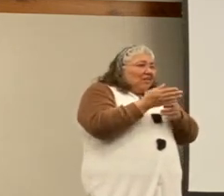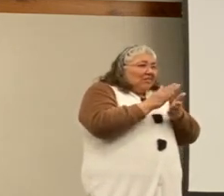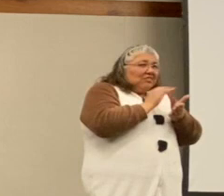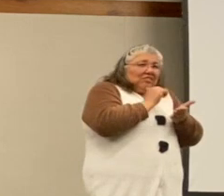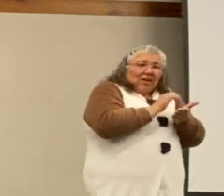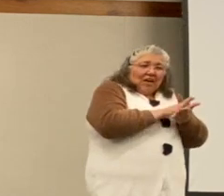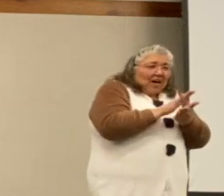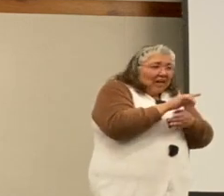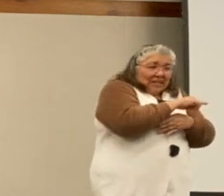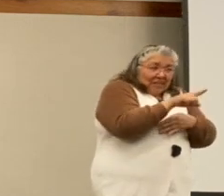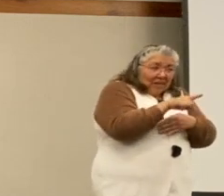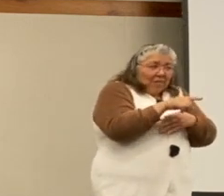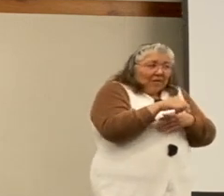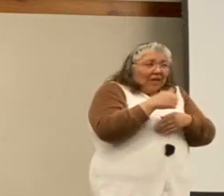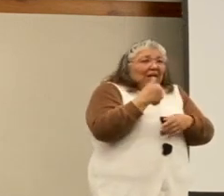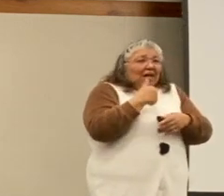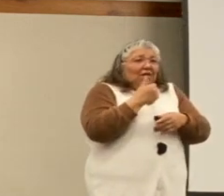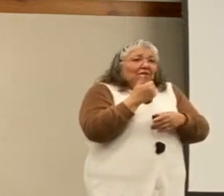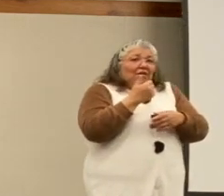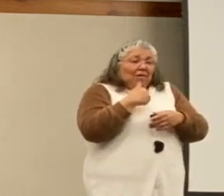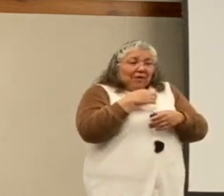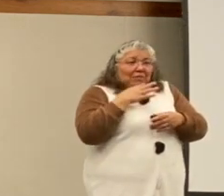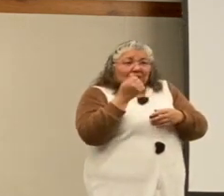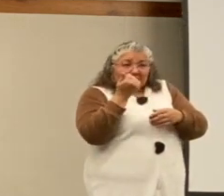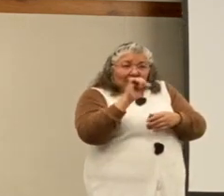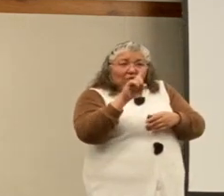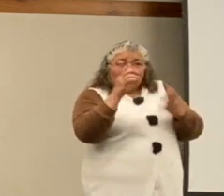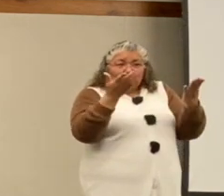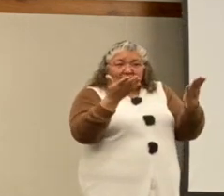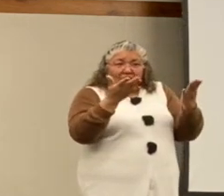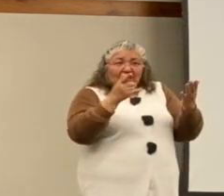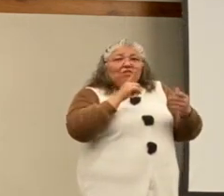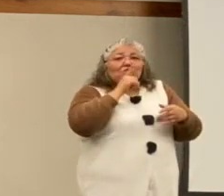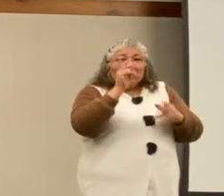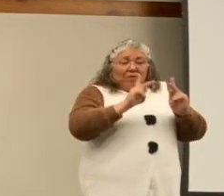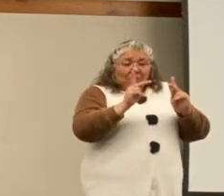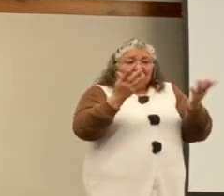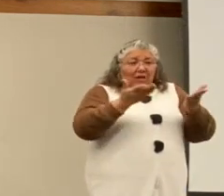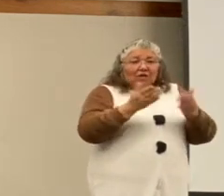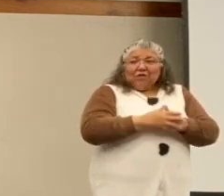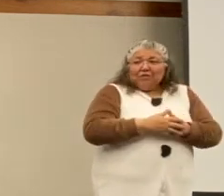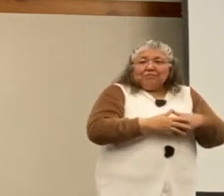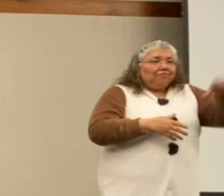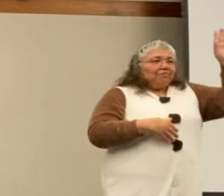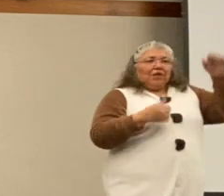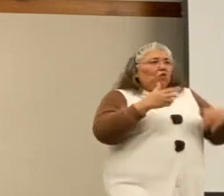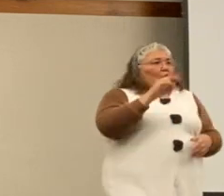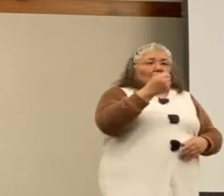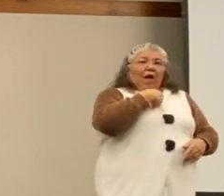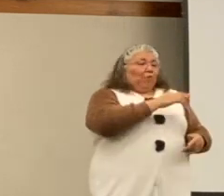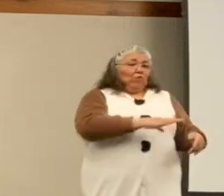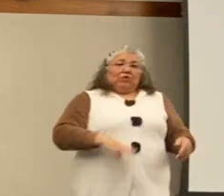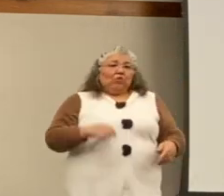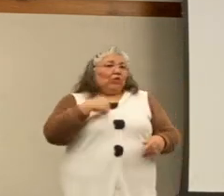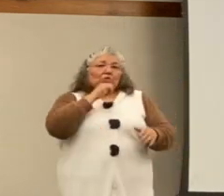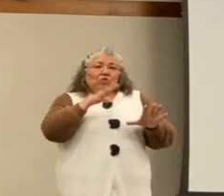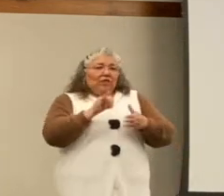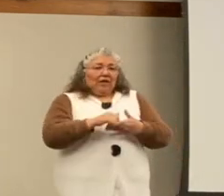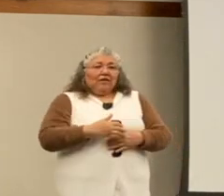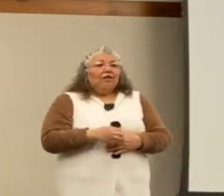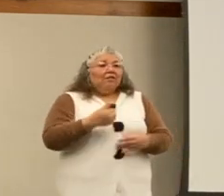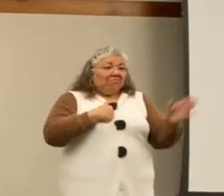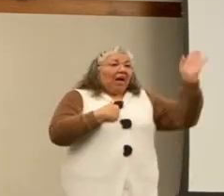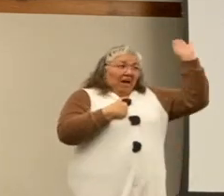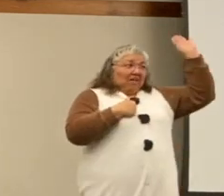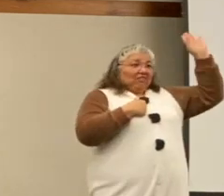right? Am I speaking to anybody here today? Any real people today? Because all of you are like, no, I'm a Christian. We don't do that.